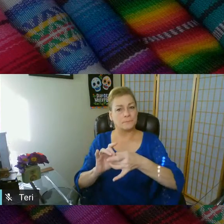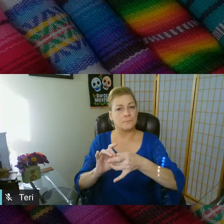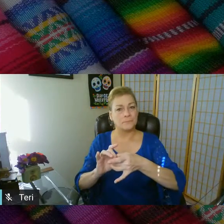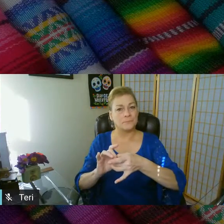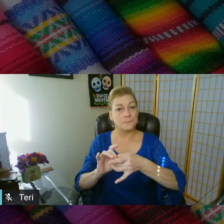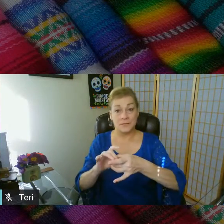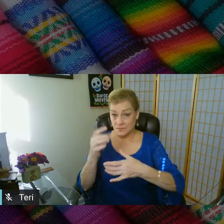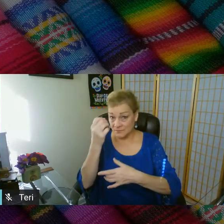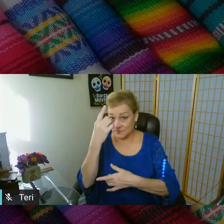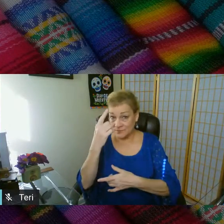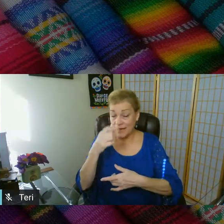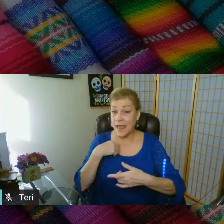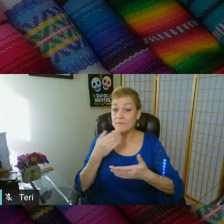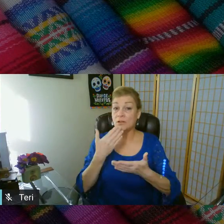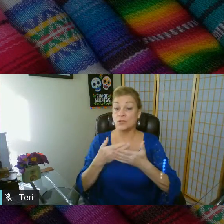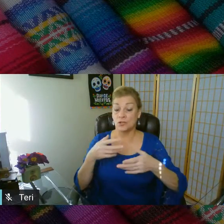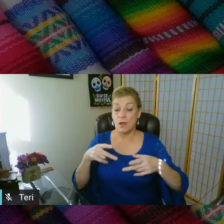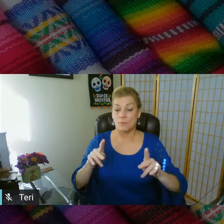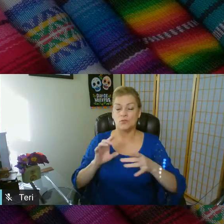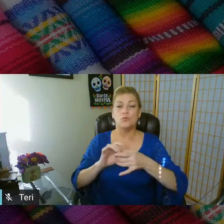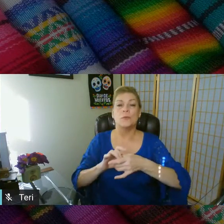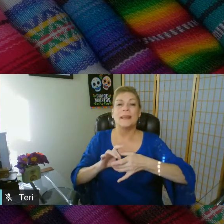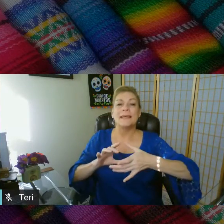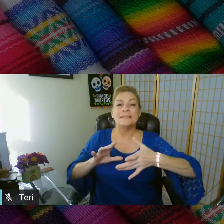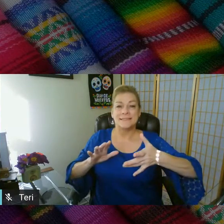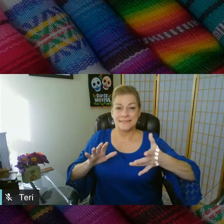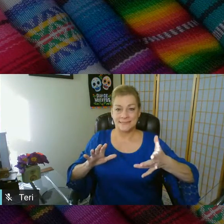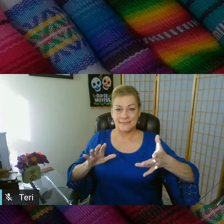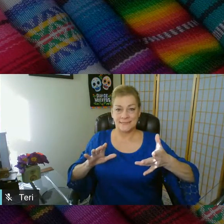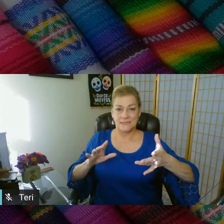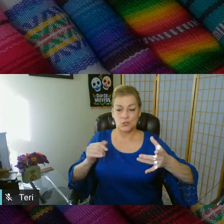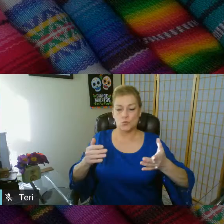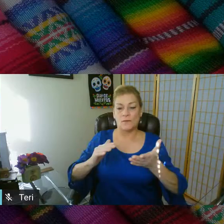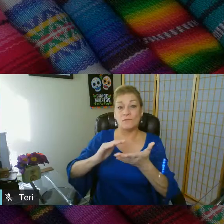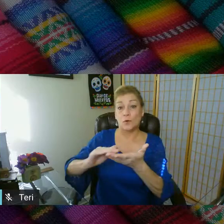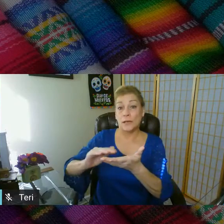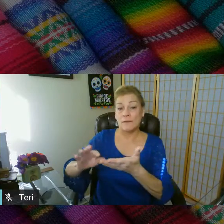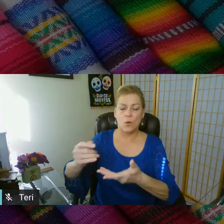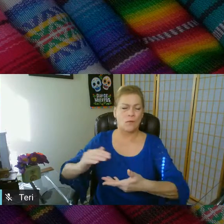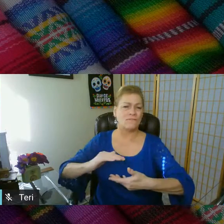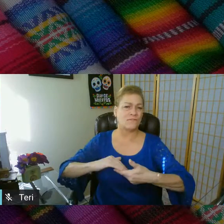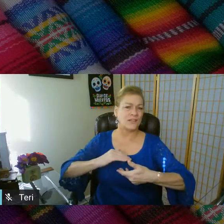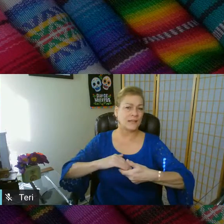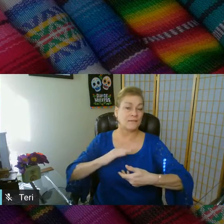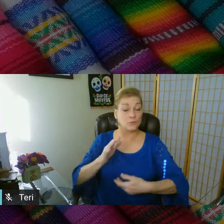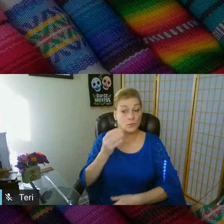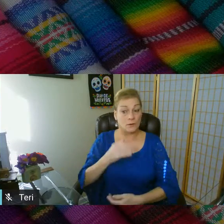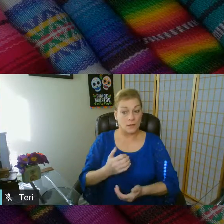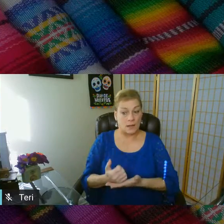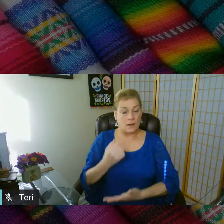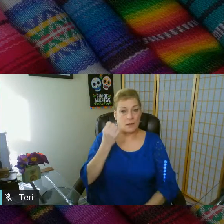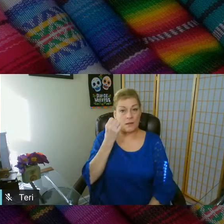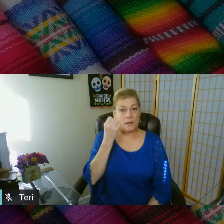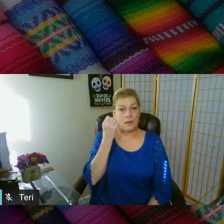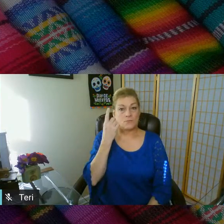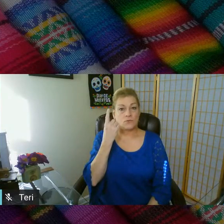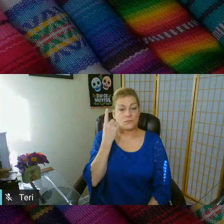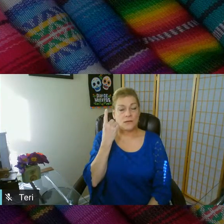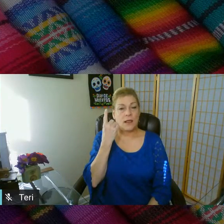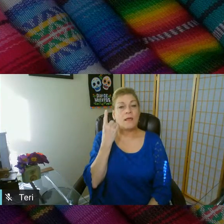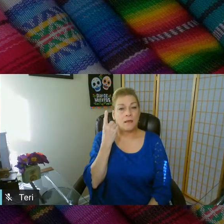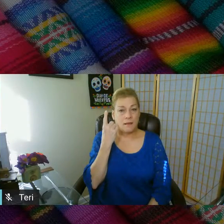here to release, to forgive, to understand at a deeper level